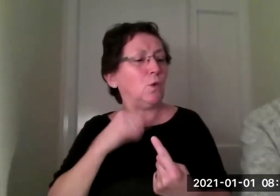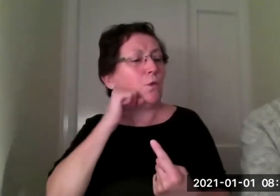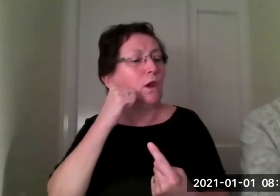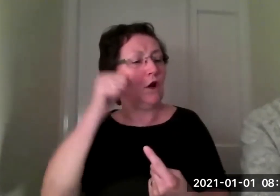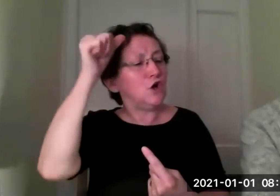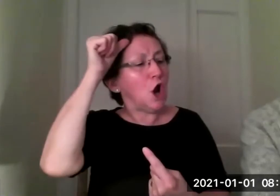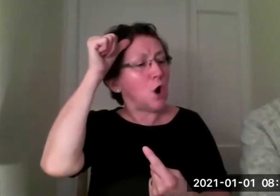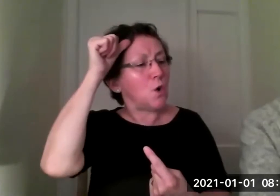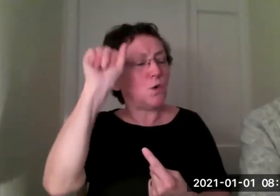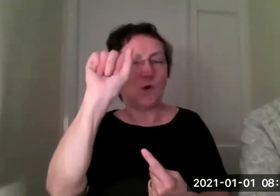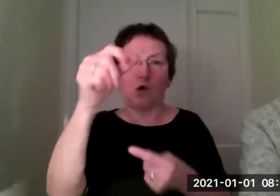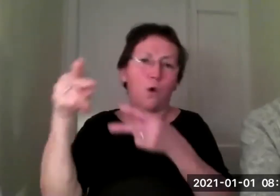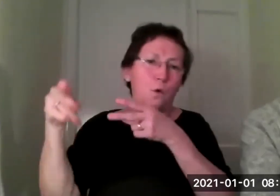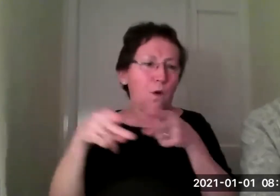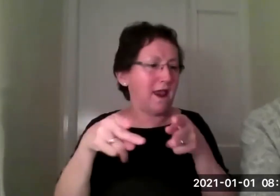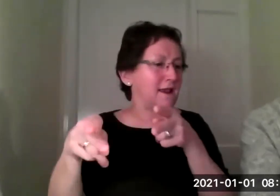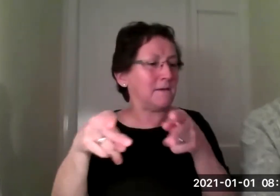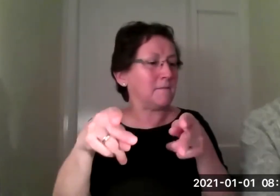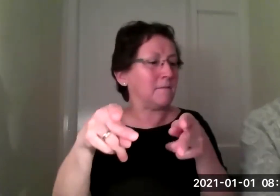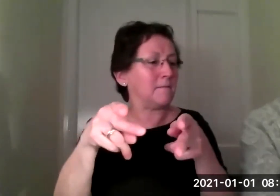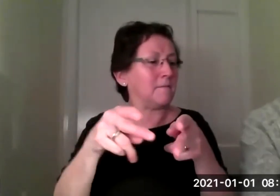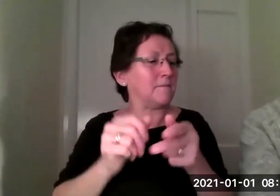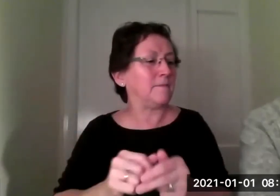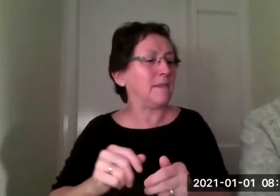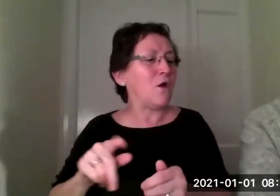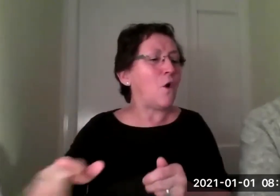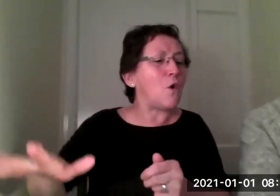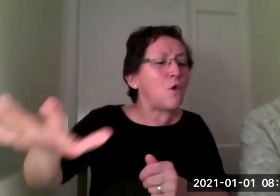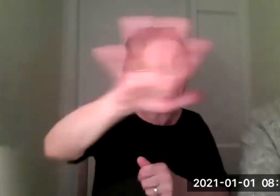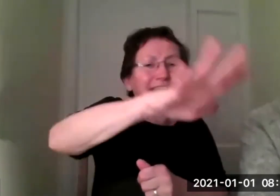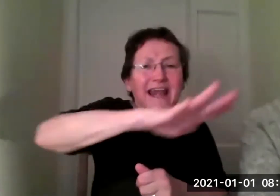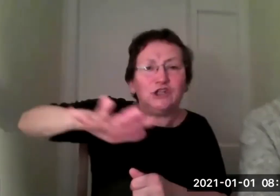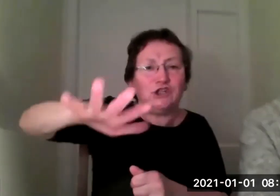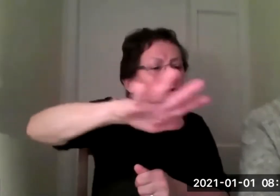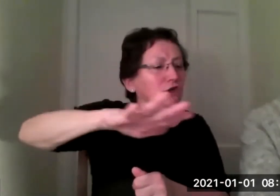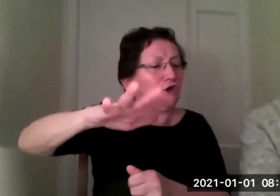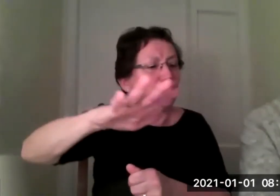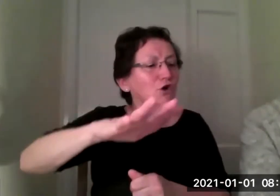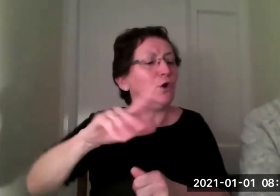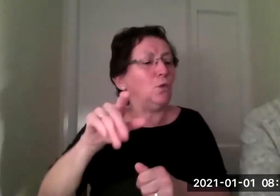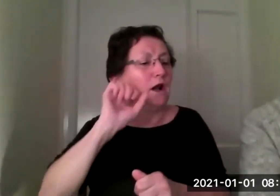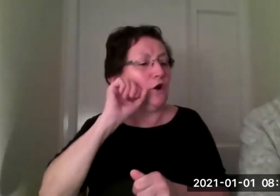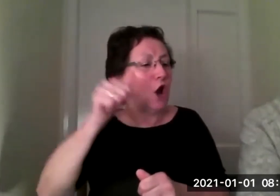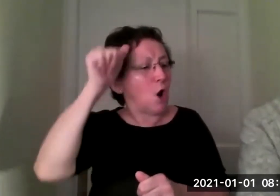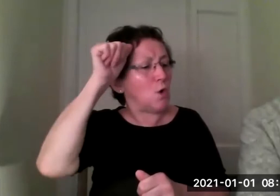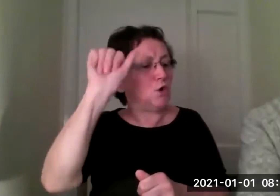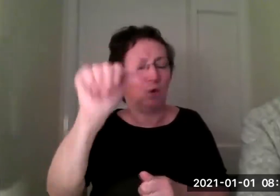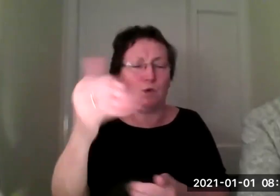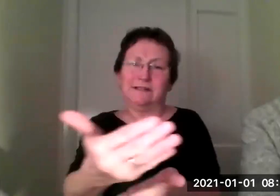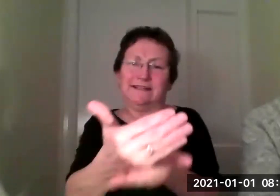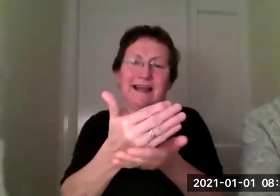we will know your way. All nations will know you saved